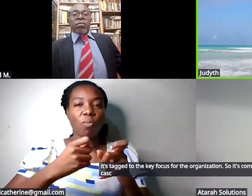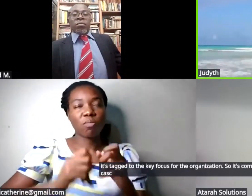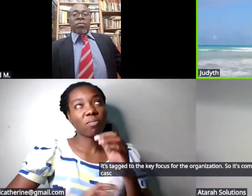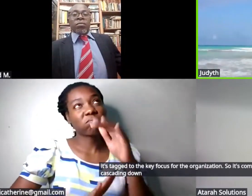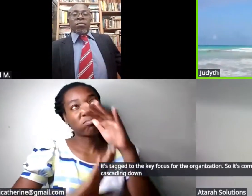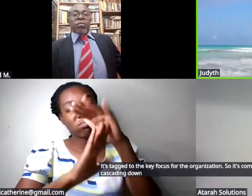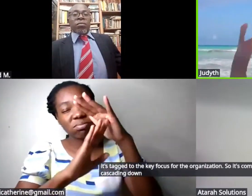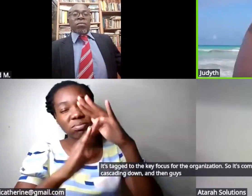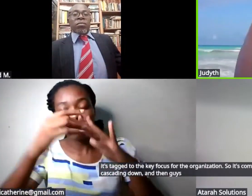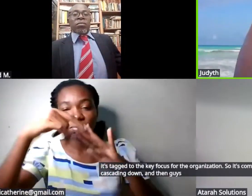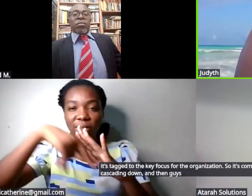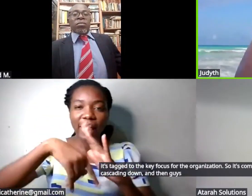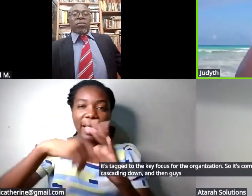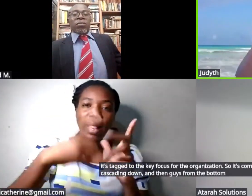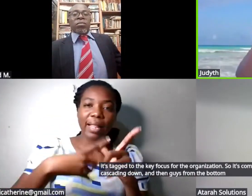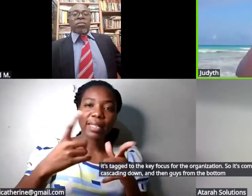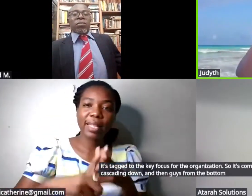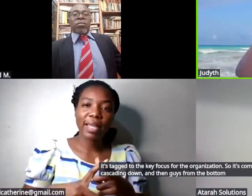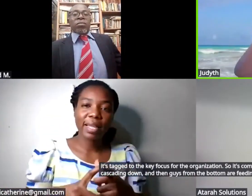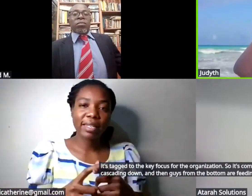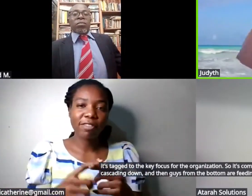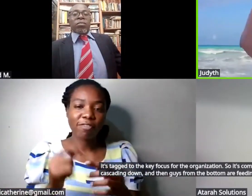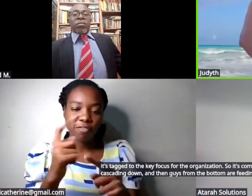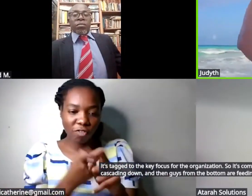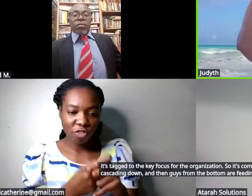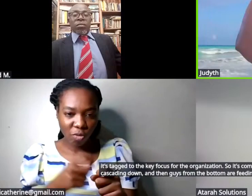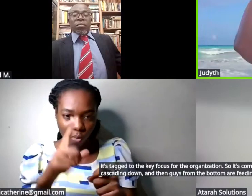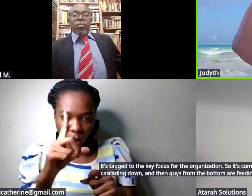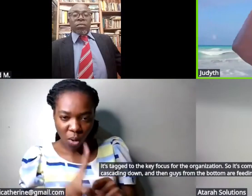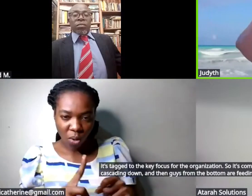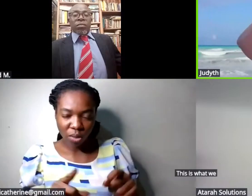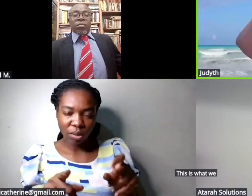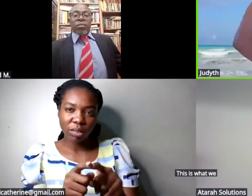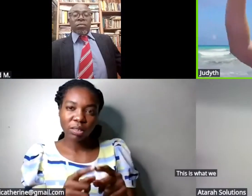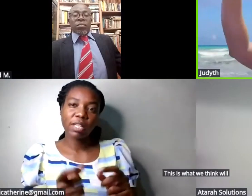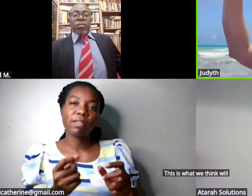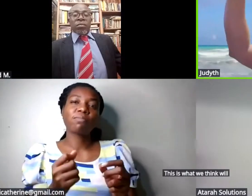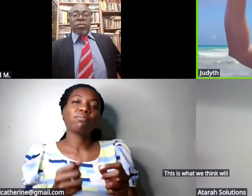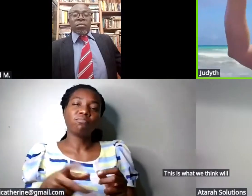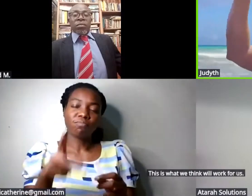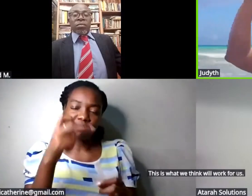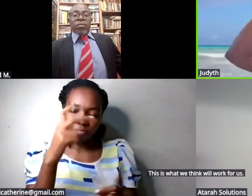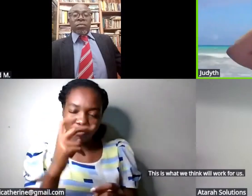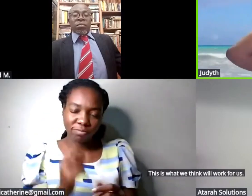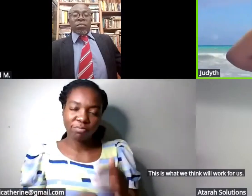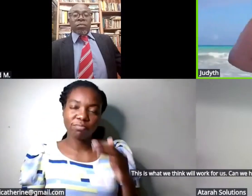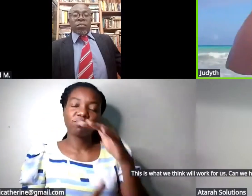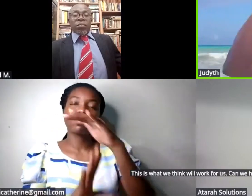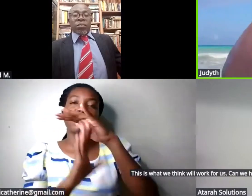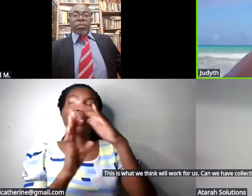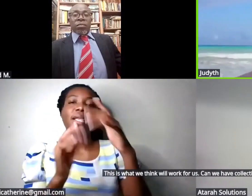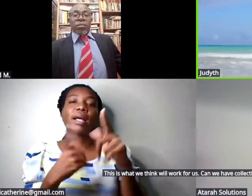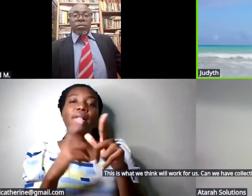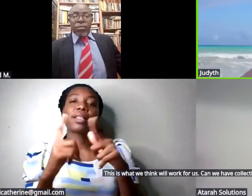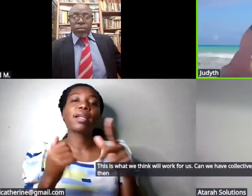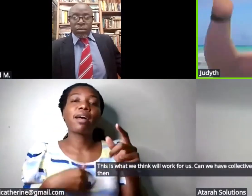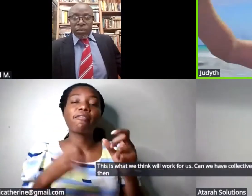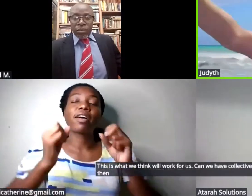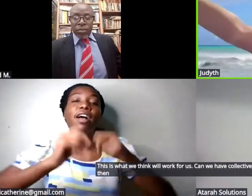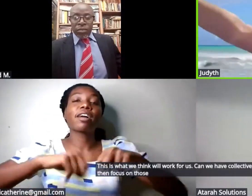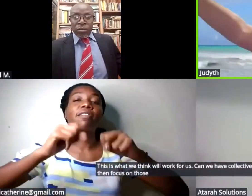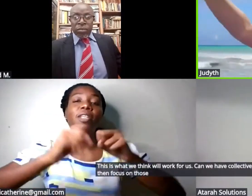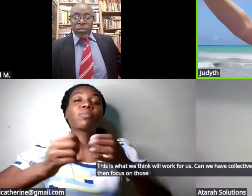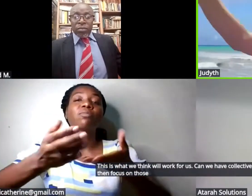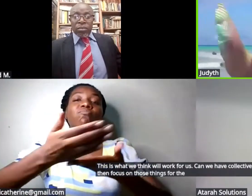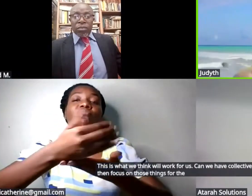guys from the bottom are feeding up in terms of, this is what we think will work for us. Can we have collective agreement and then focus on those things for the year